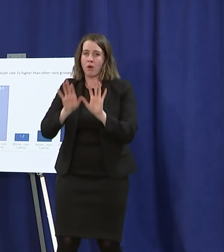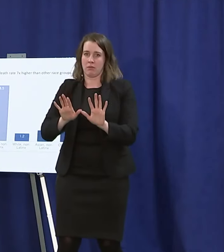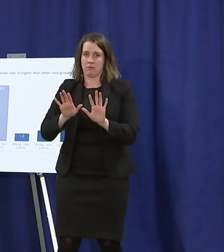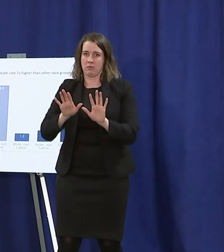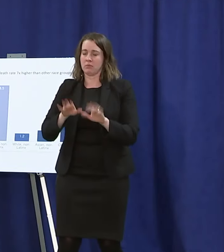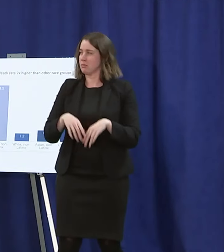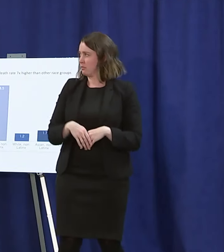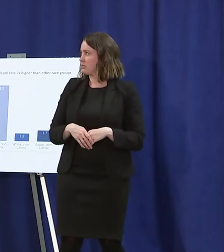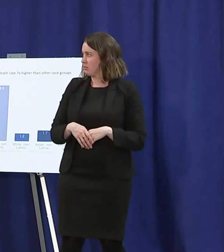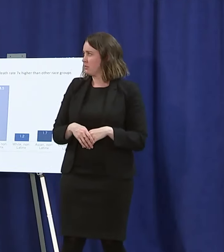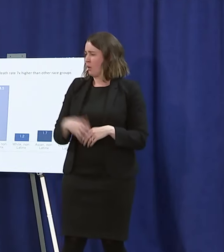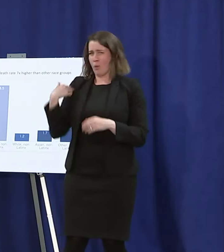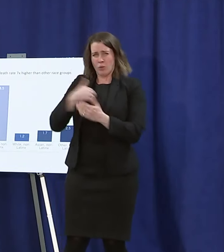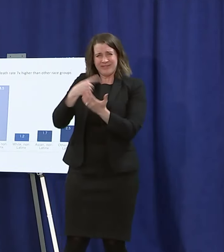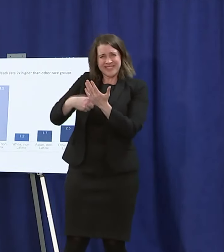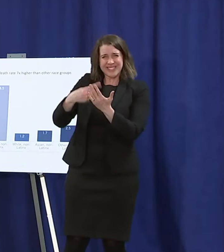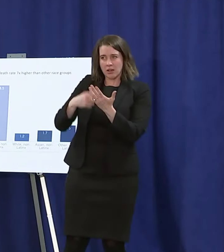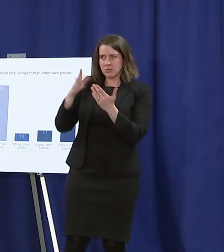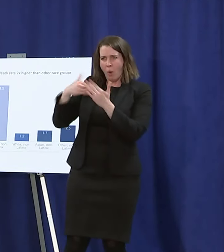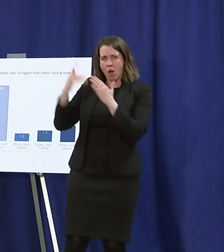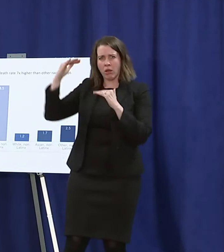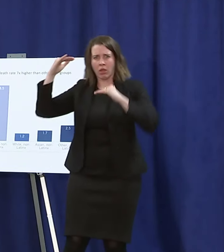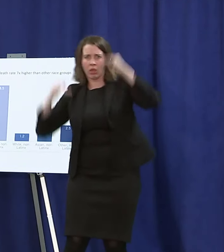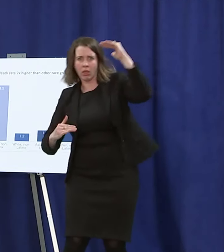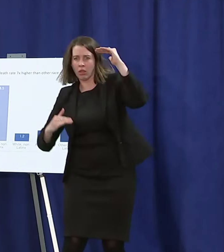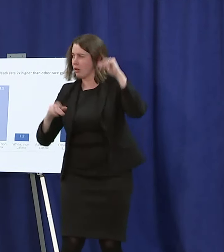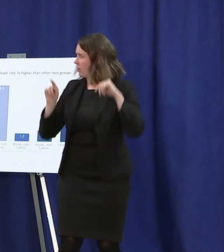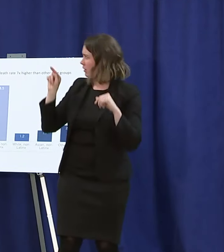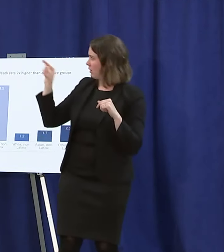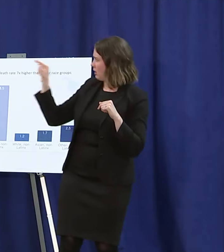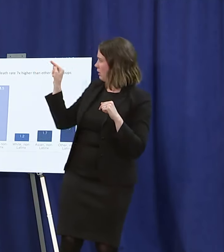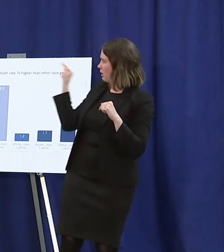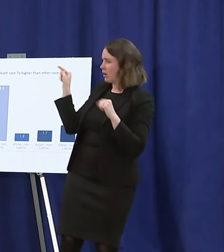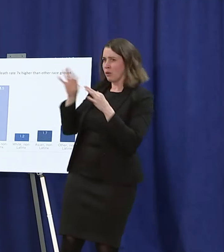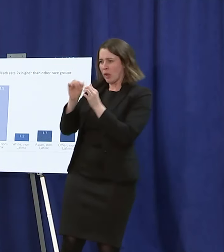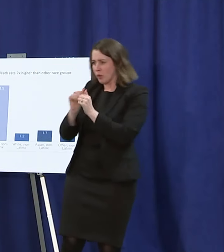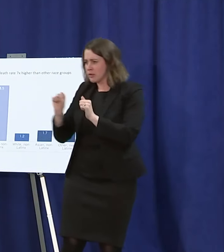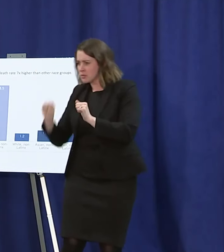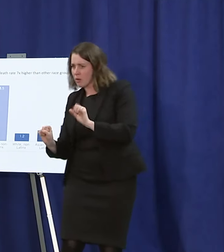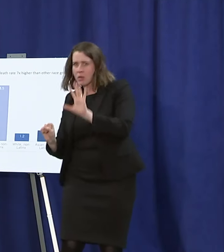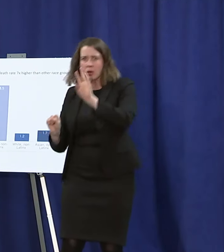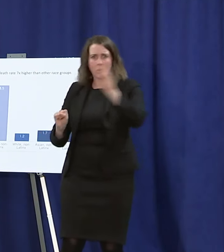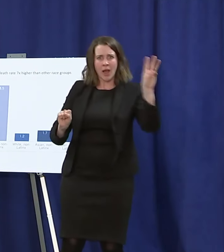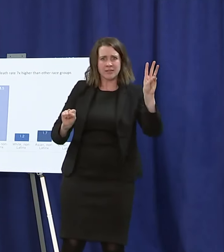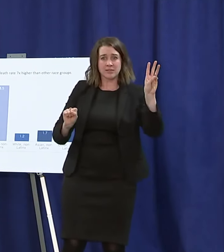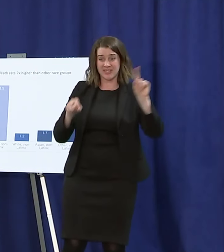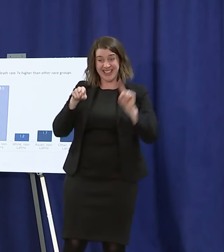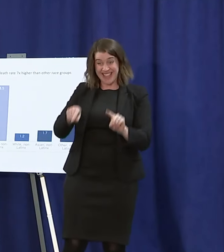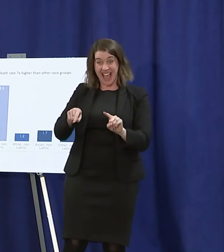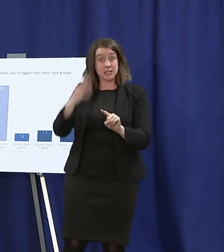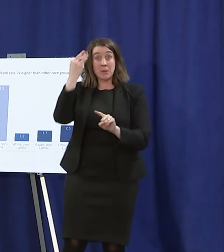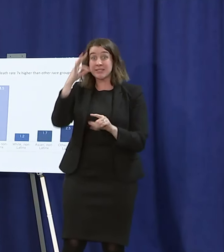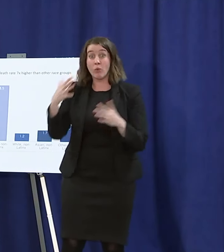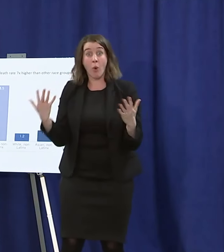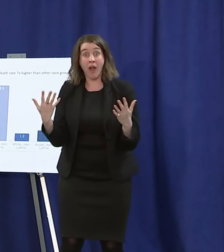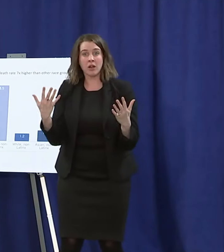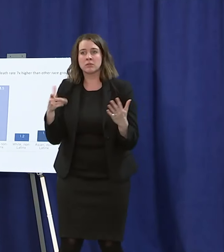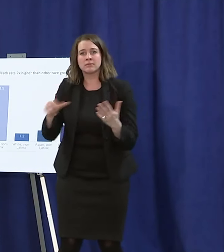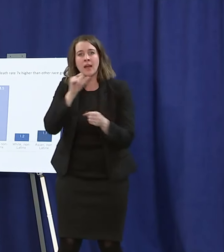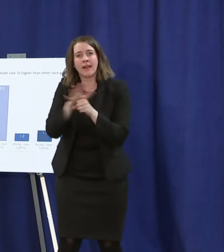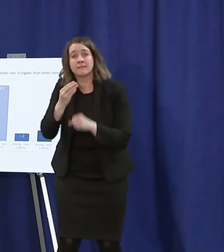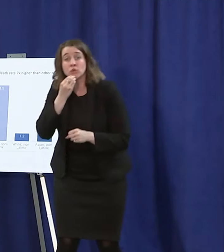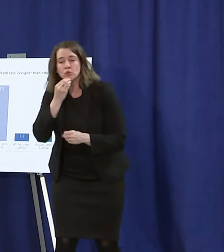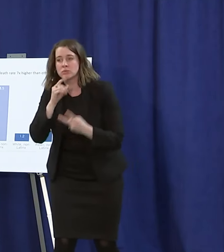these healthcare disparities is a manifestation of the absence of food,